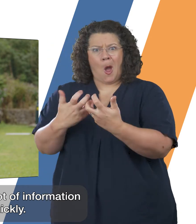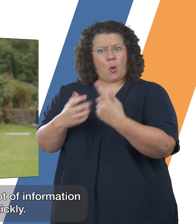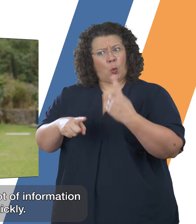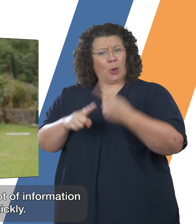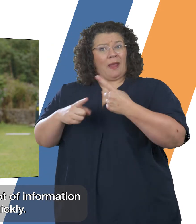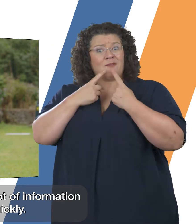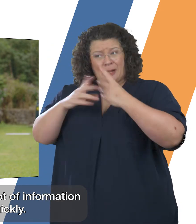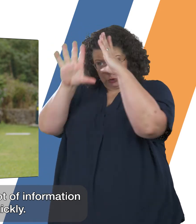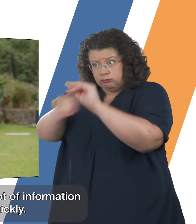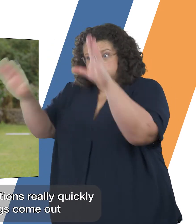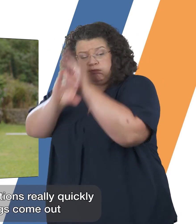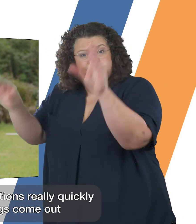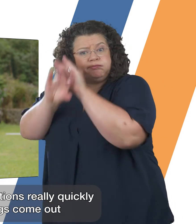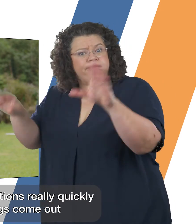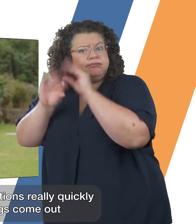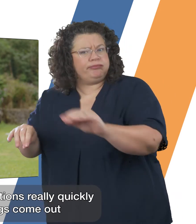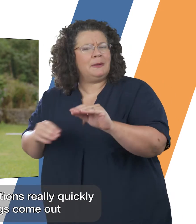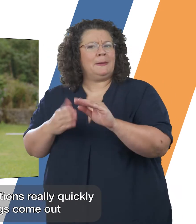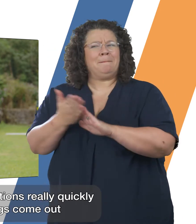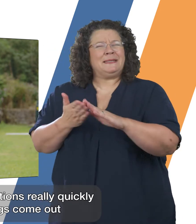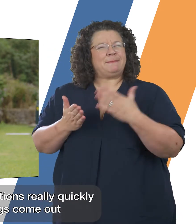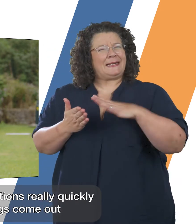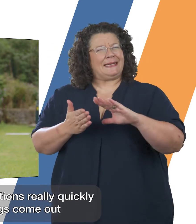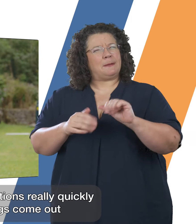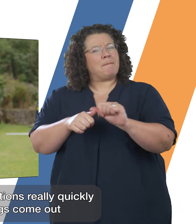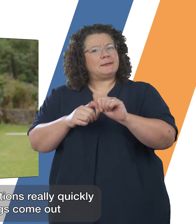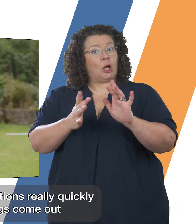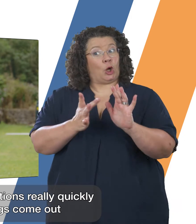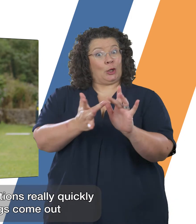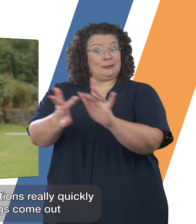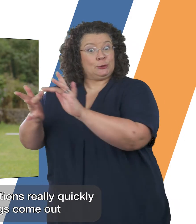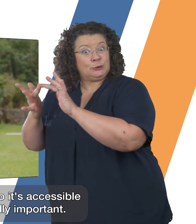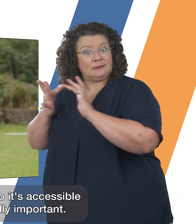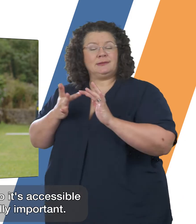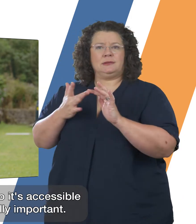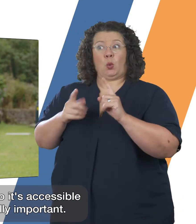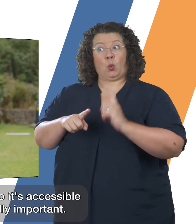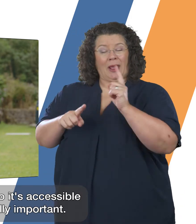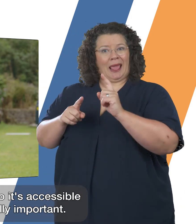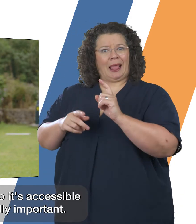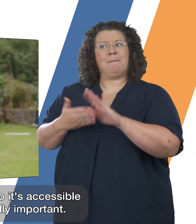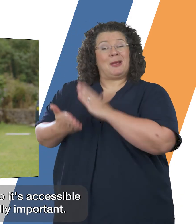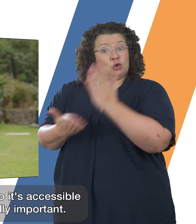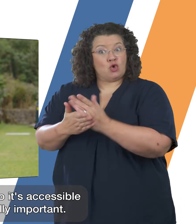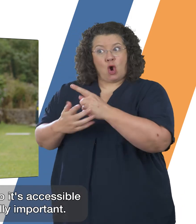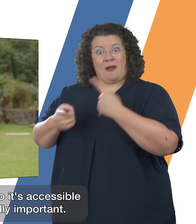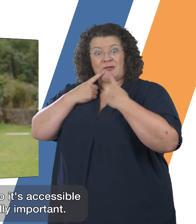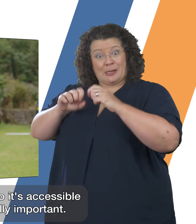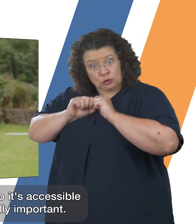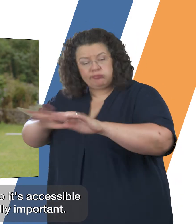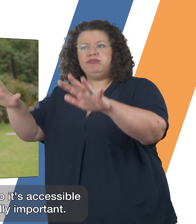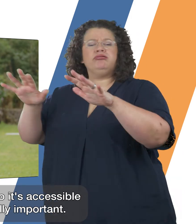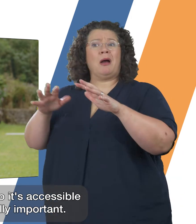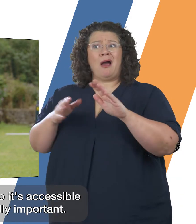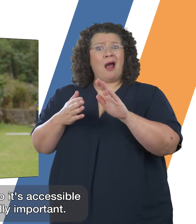information out very quickly. So making those connections really quickly to make sure things come out in translated version so it's accessible